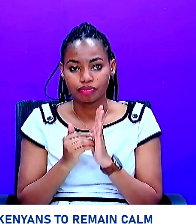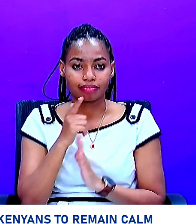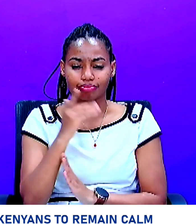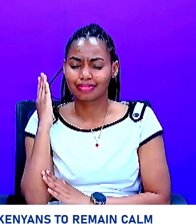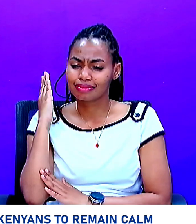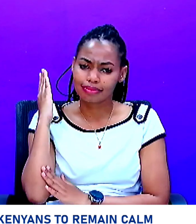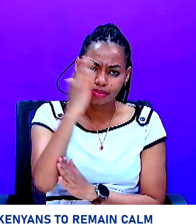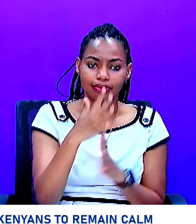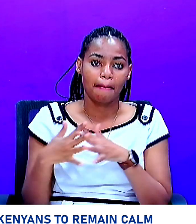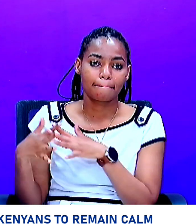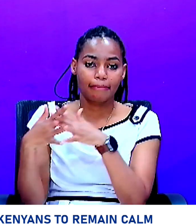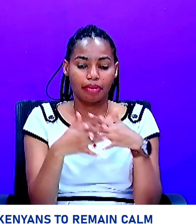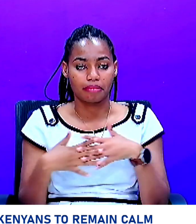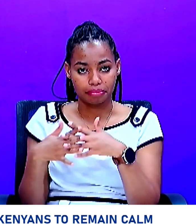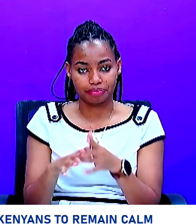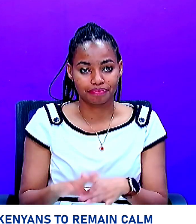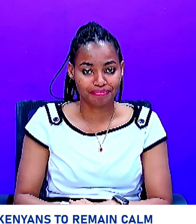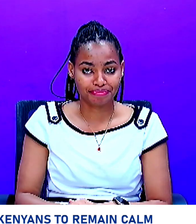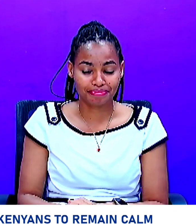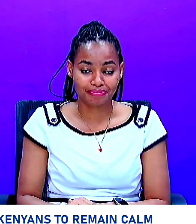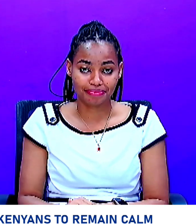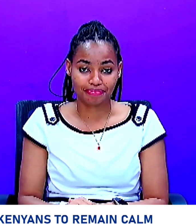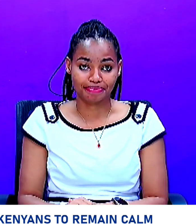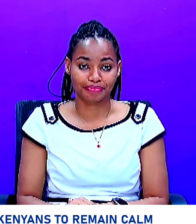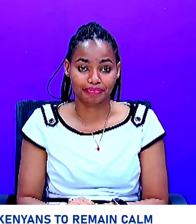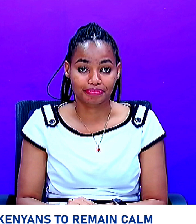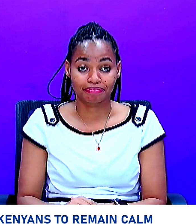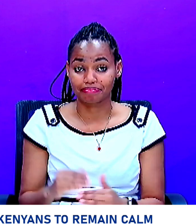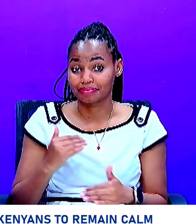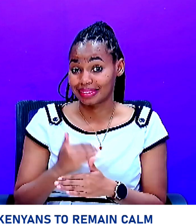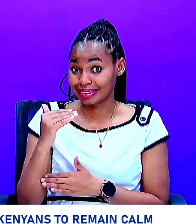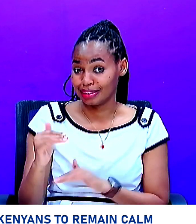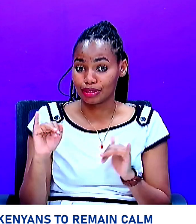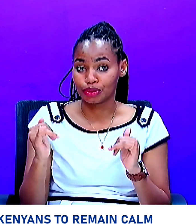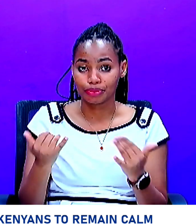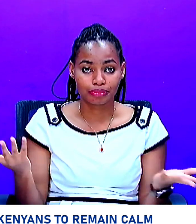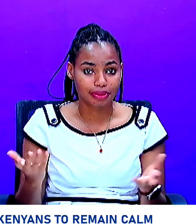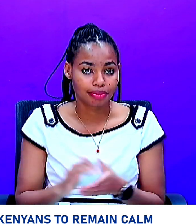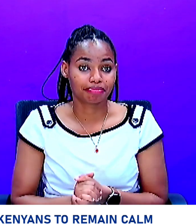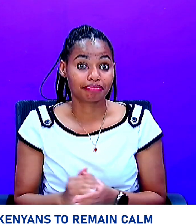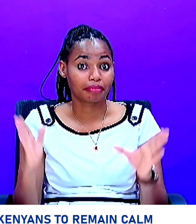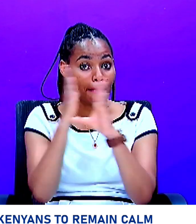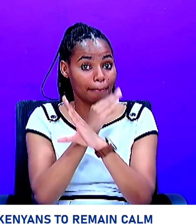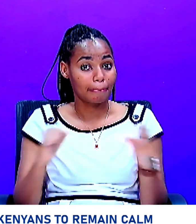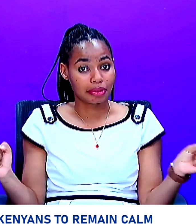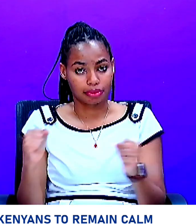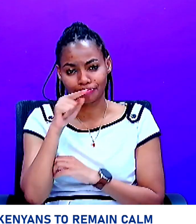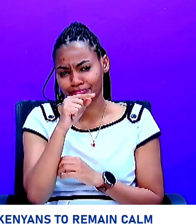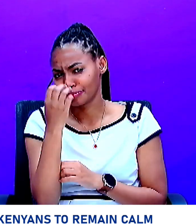X, Mr. Korir assured the public that the issue raised would be addressed directly